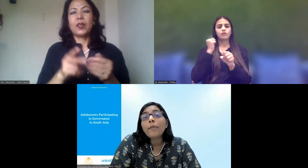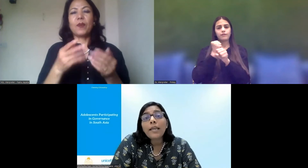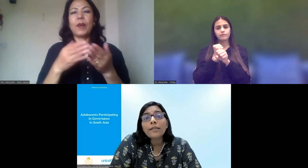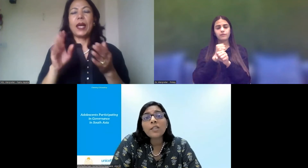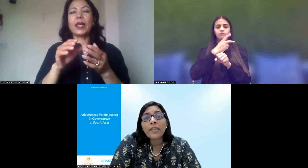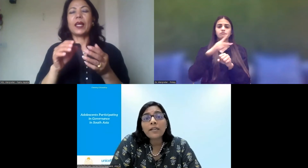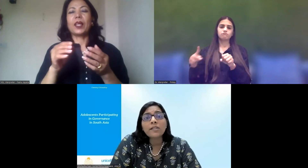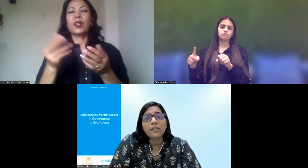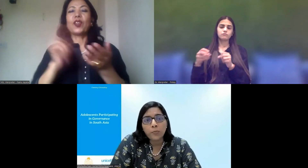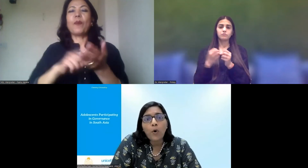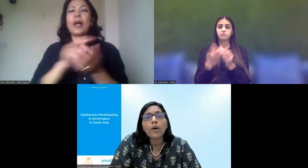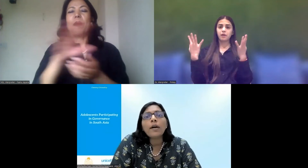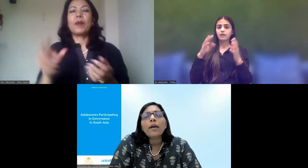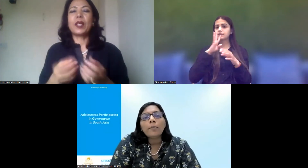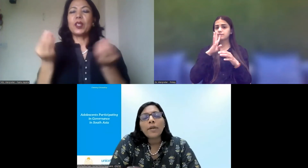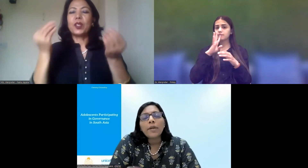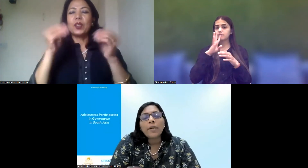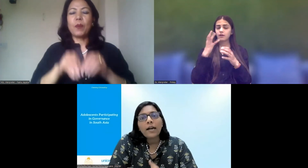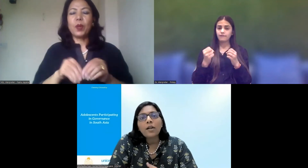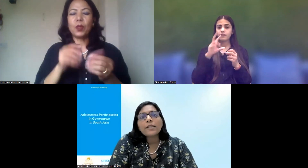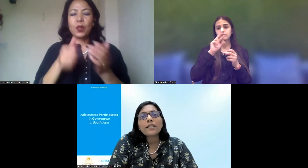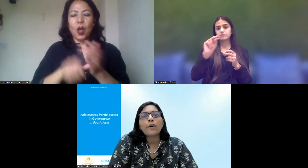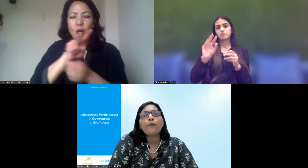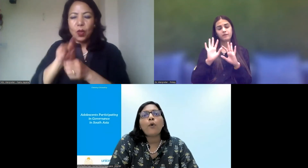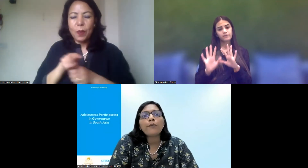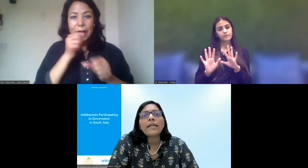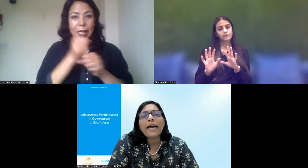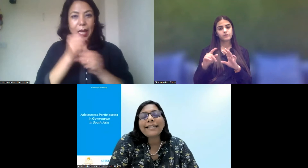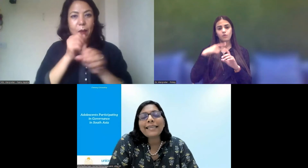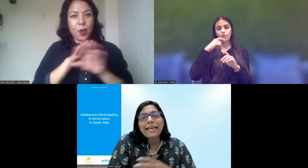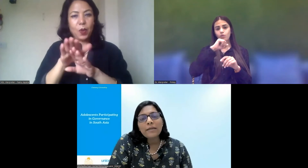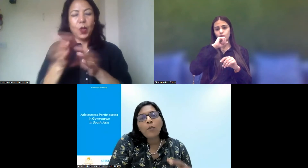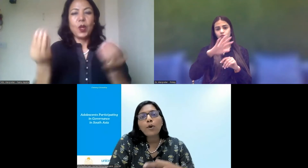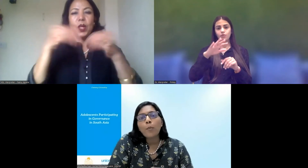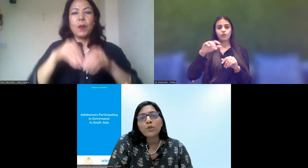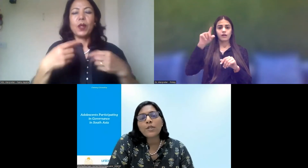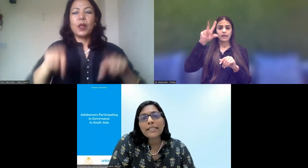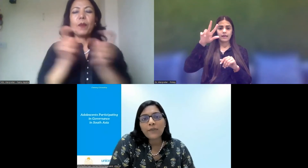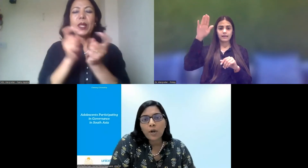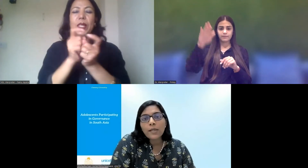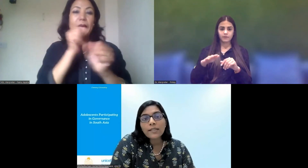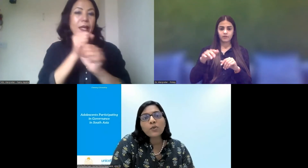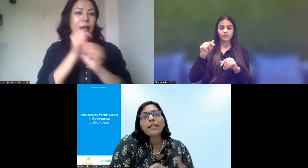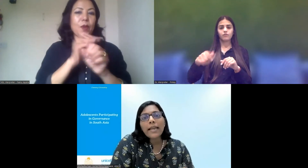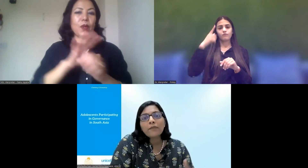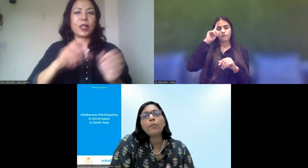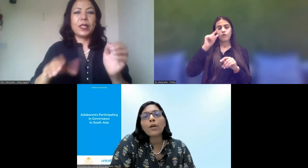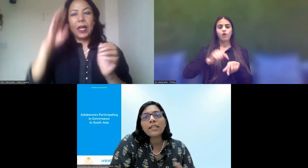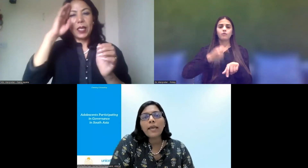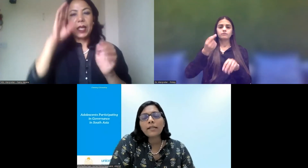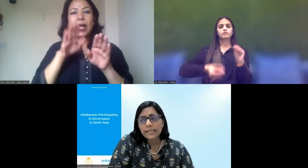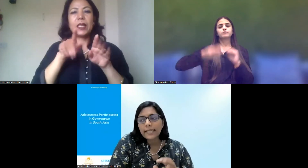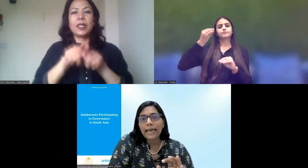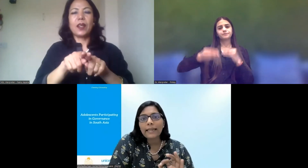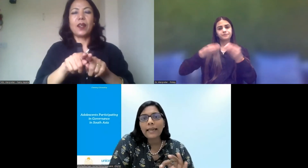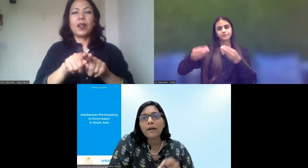Like many other speakers spoke, bringing adolescents to the forefront and creating more opportunities for adolescents to interact with